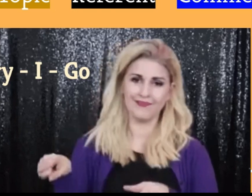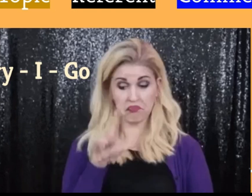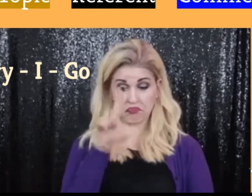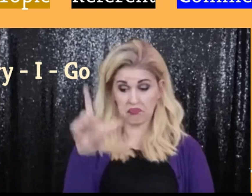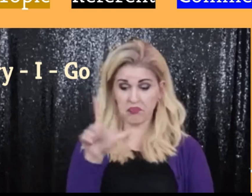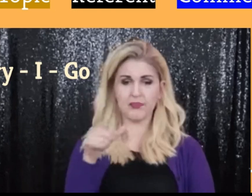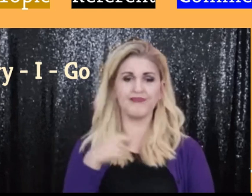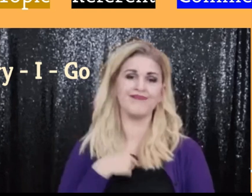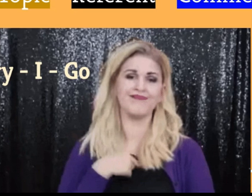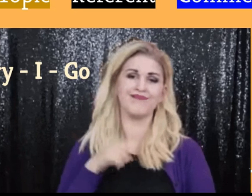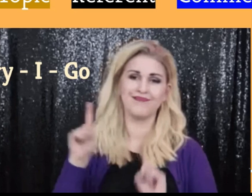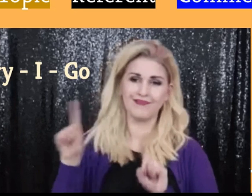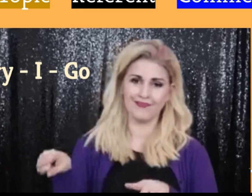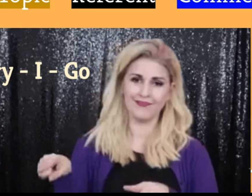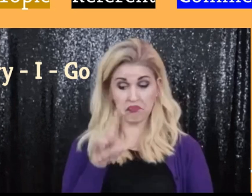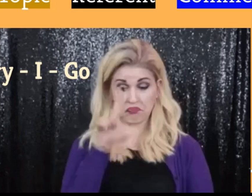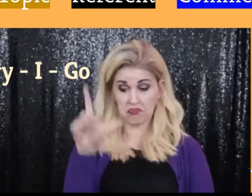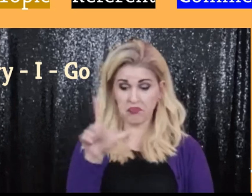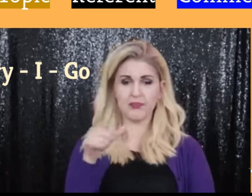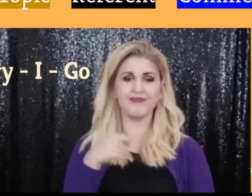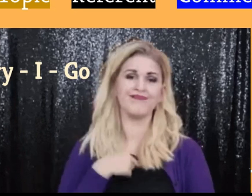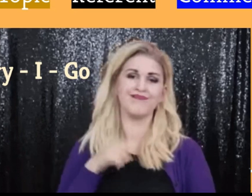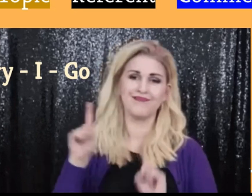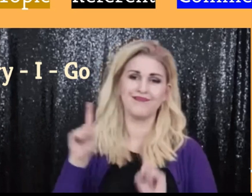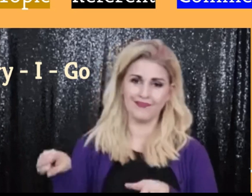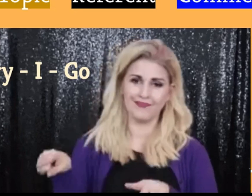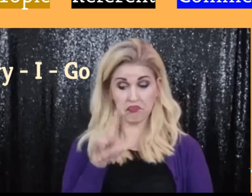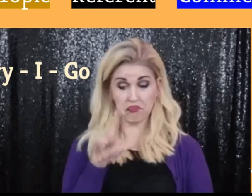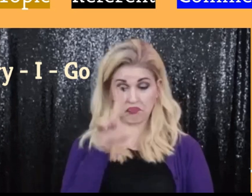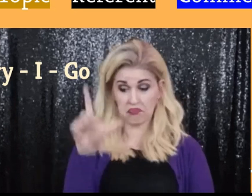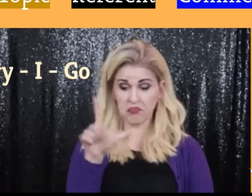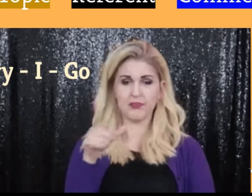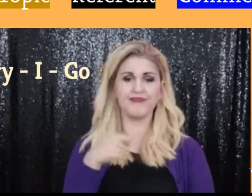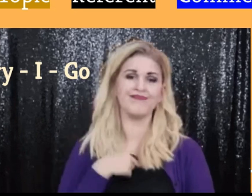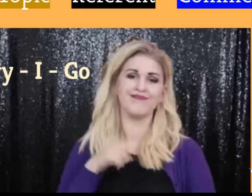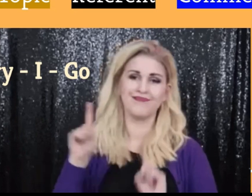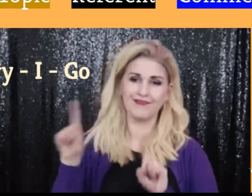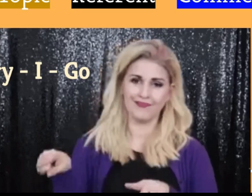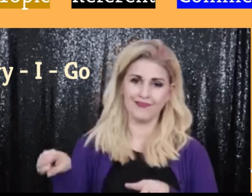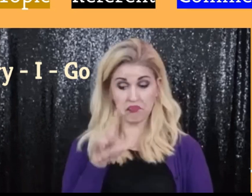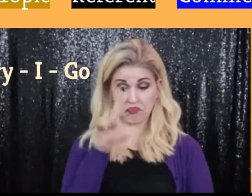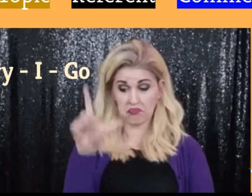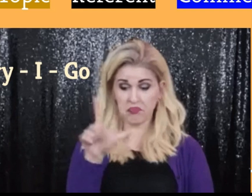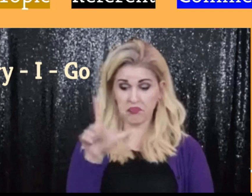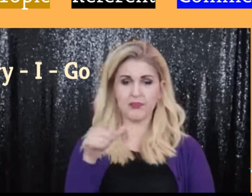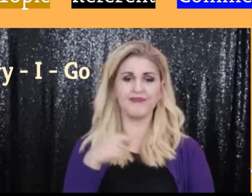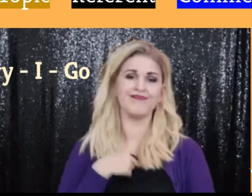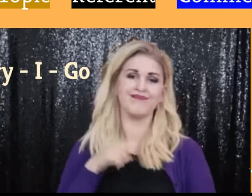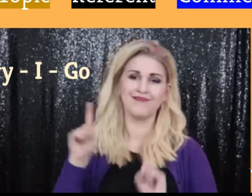be written down, it would be library, I go. Note